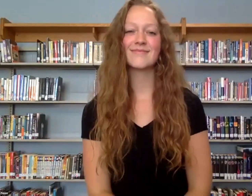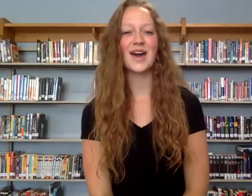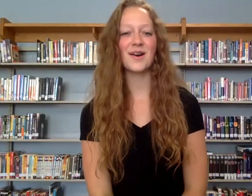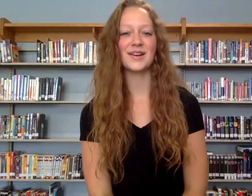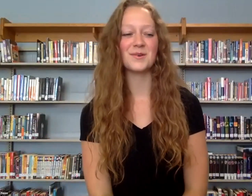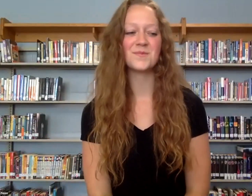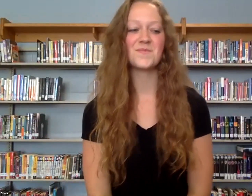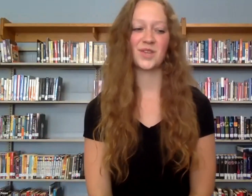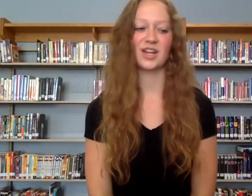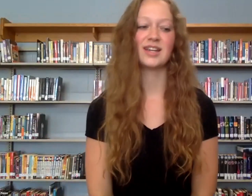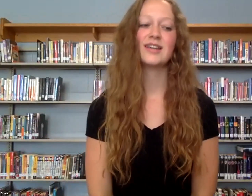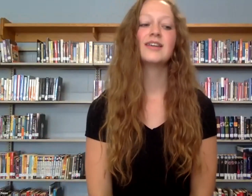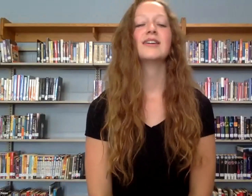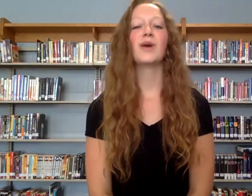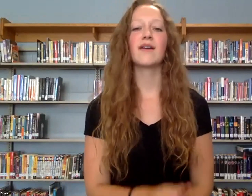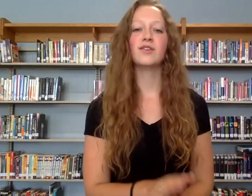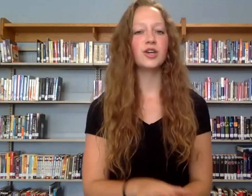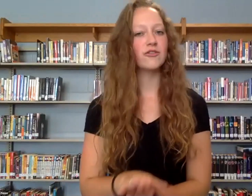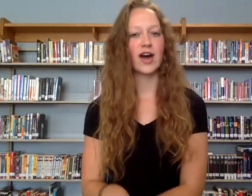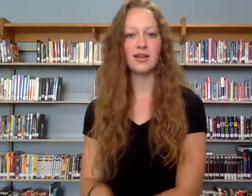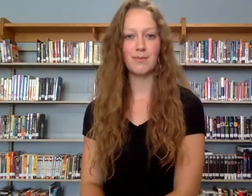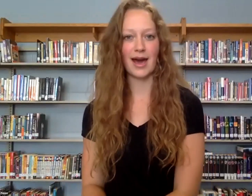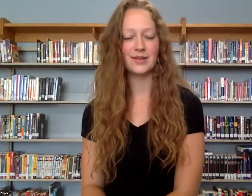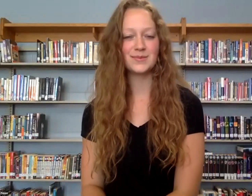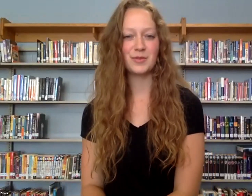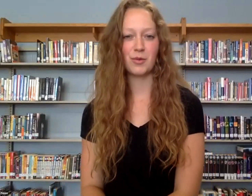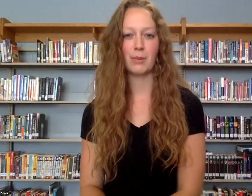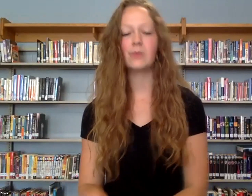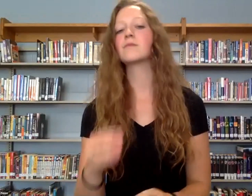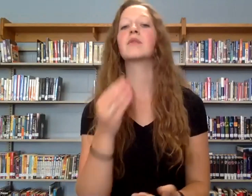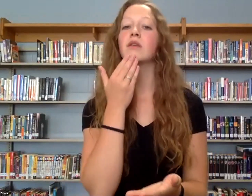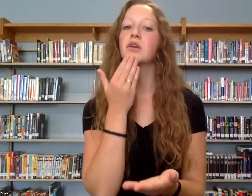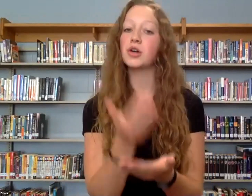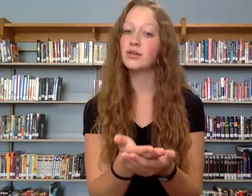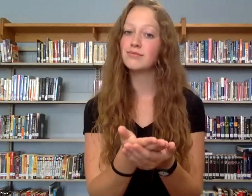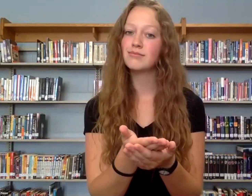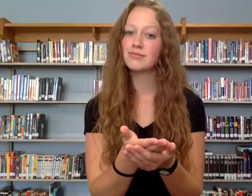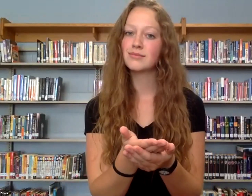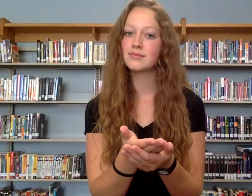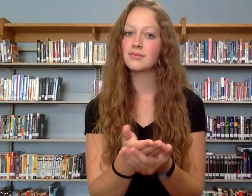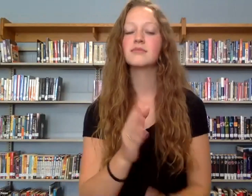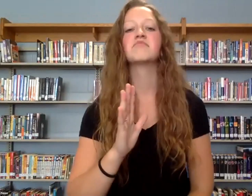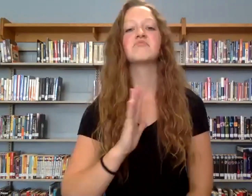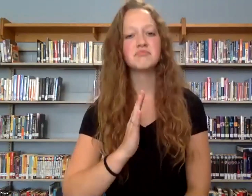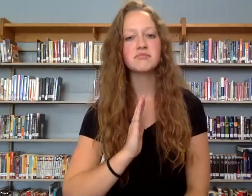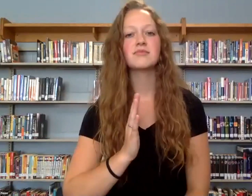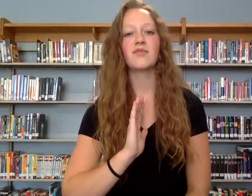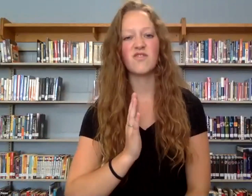How are you? Good. We have good, fine, and bad, if you remember. Good. Yes.